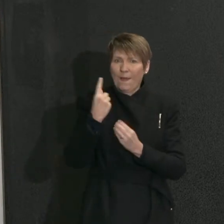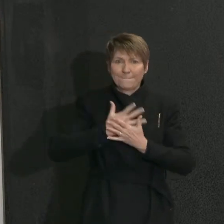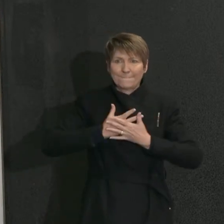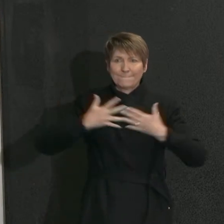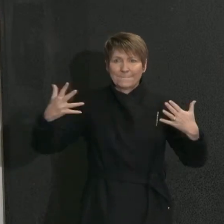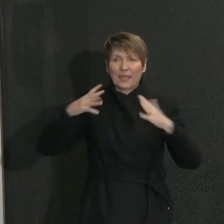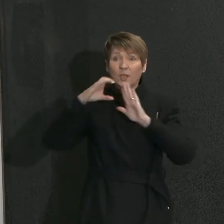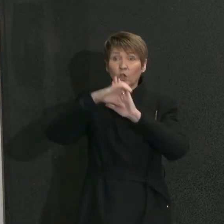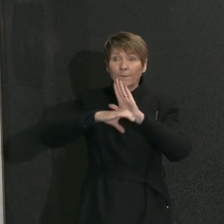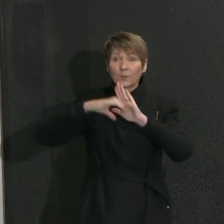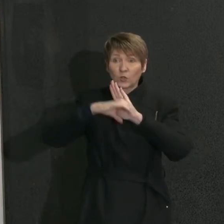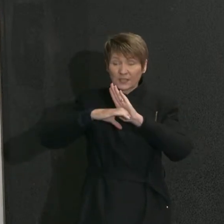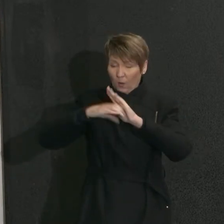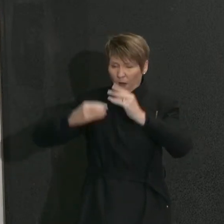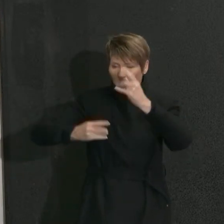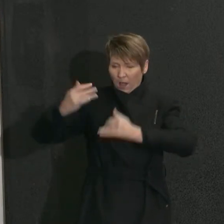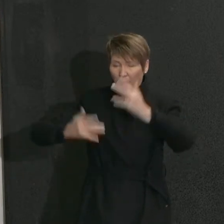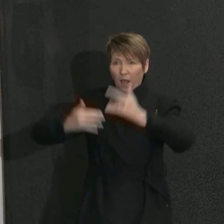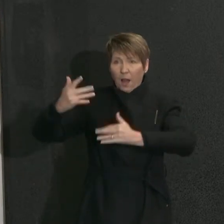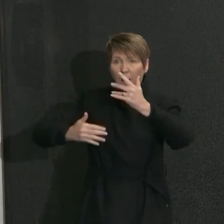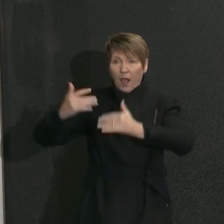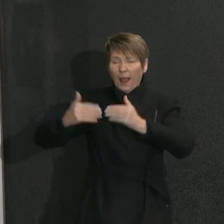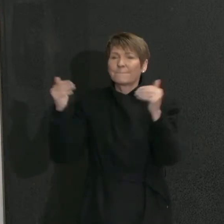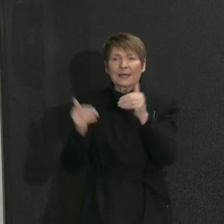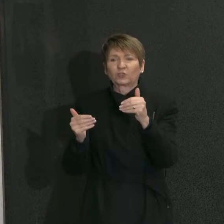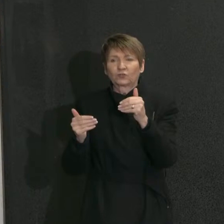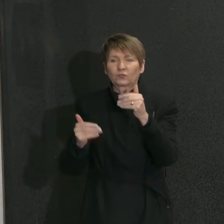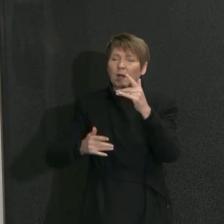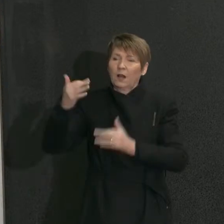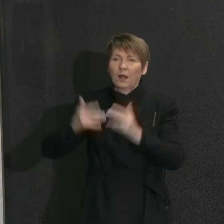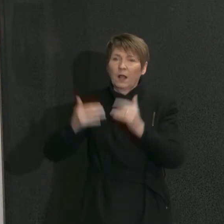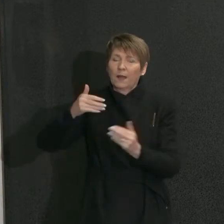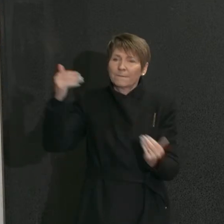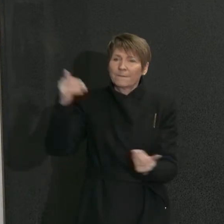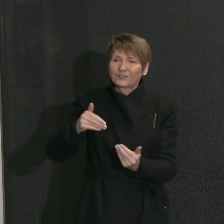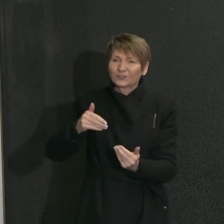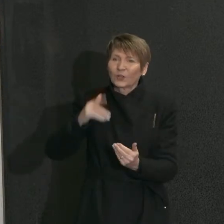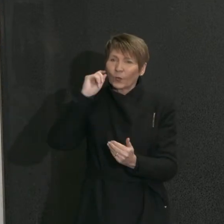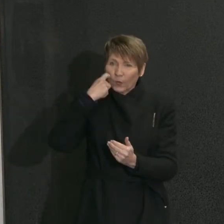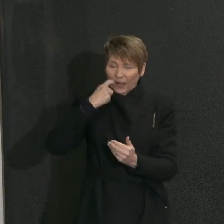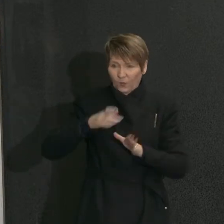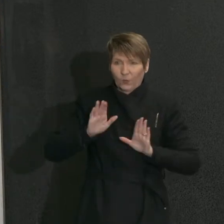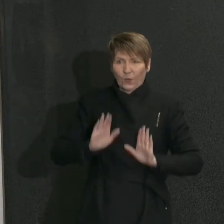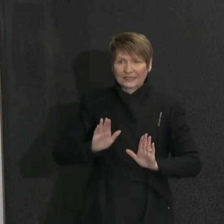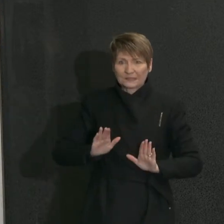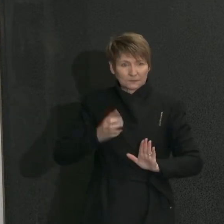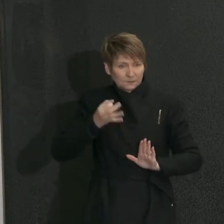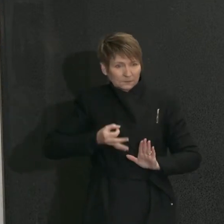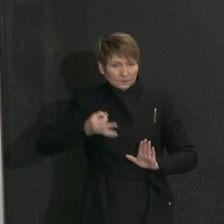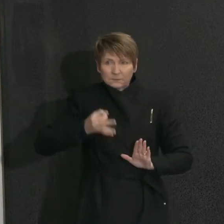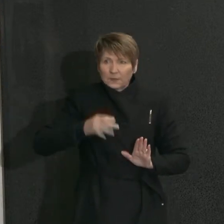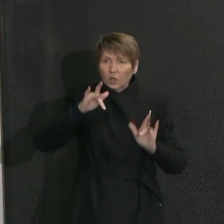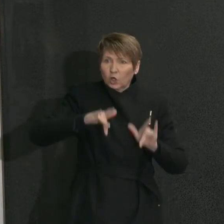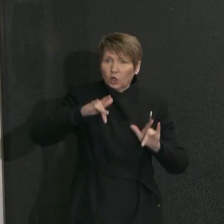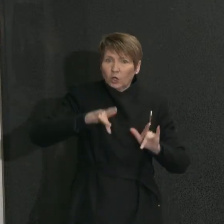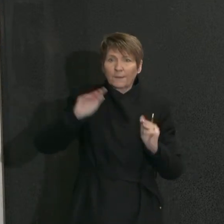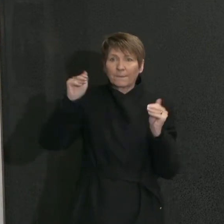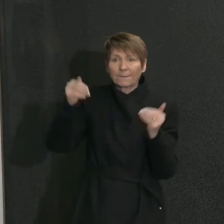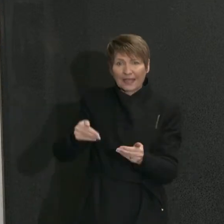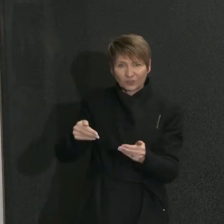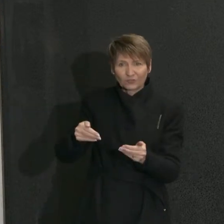do this alone. It is up to every single Victorian to play their part, and I thank those who are, and I just say to those who might not